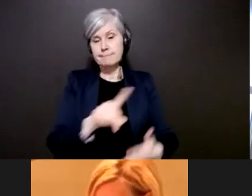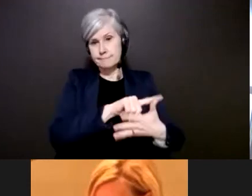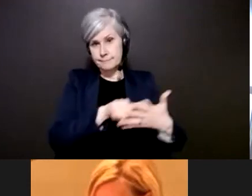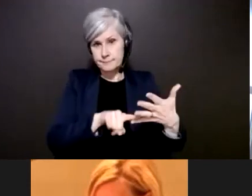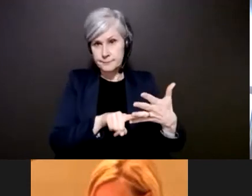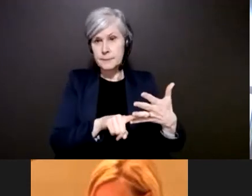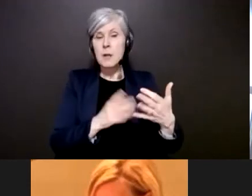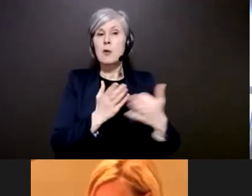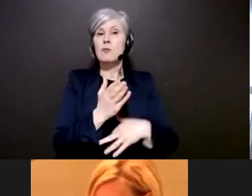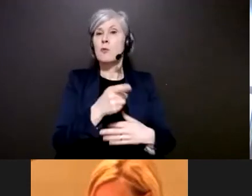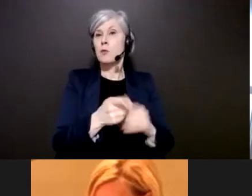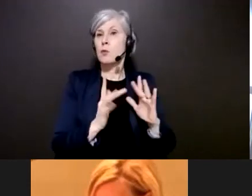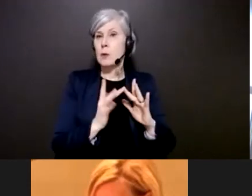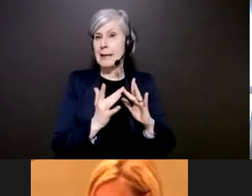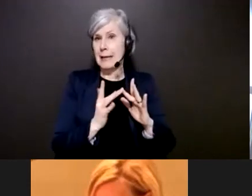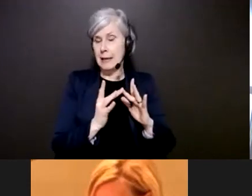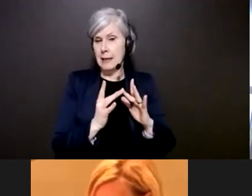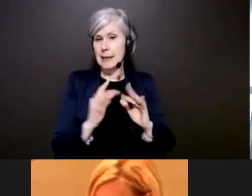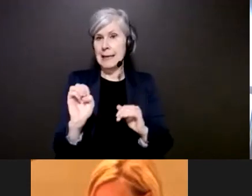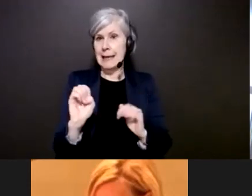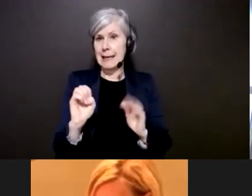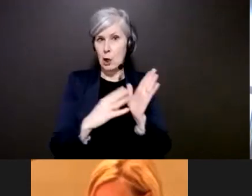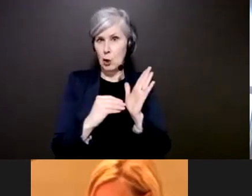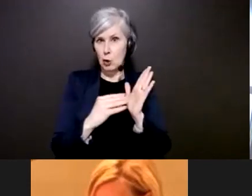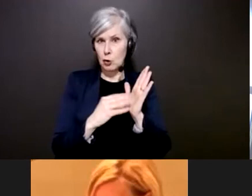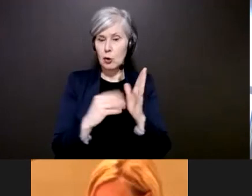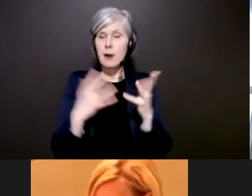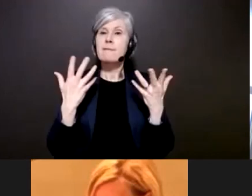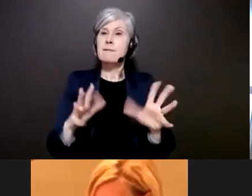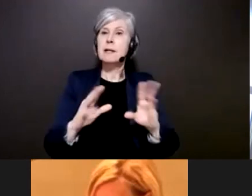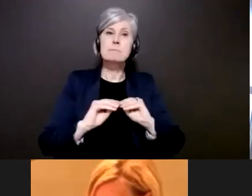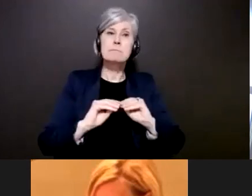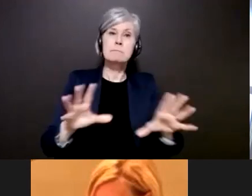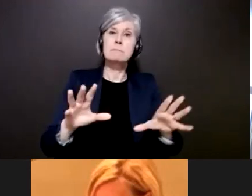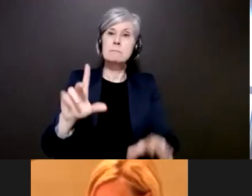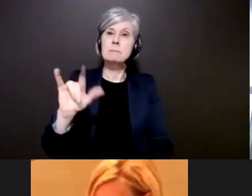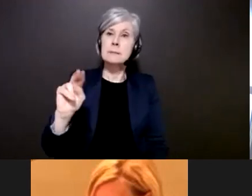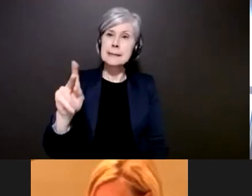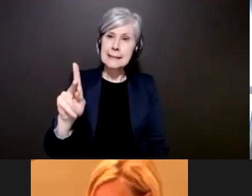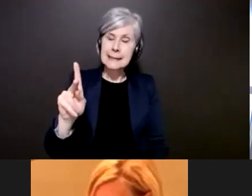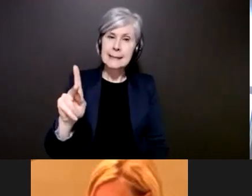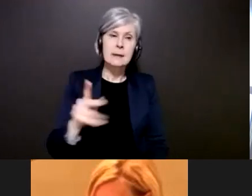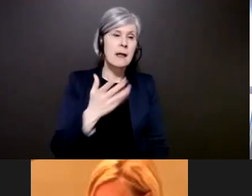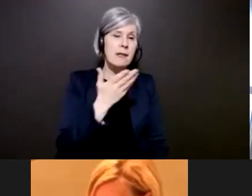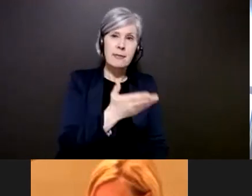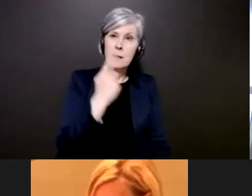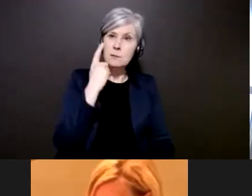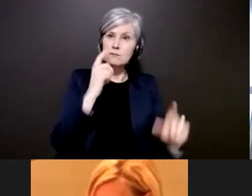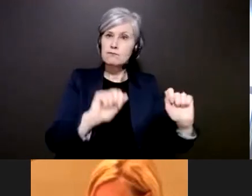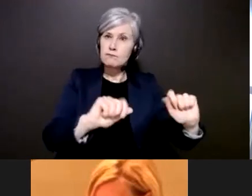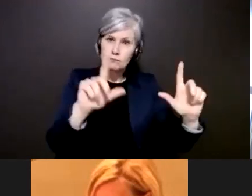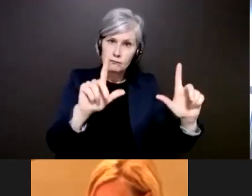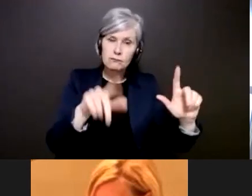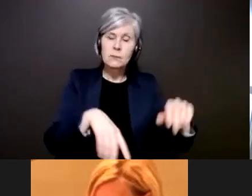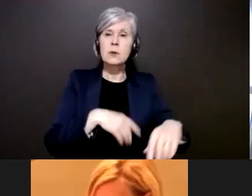e-learning platform. The links have been shared on our screen, on our social media, on our website. I'm happy to